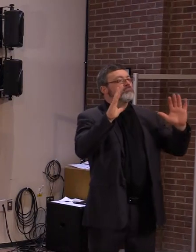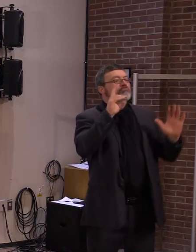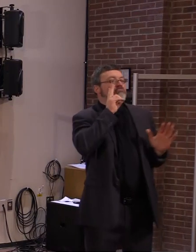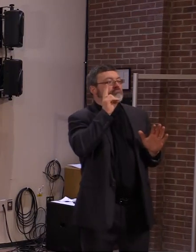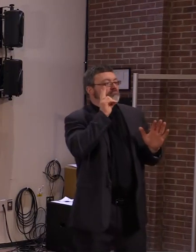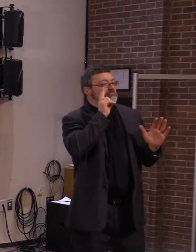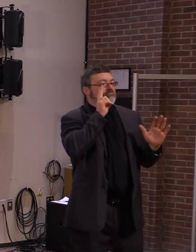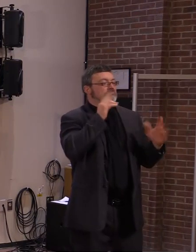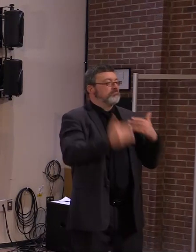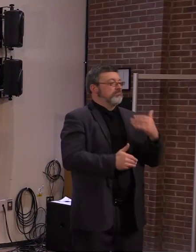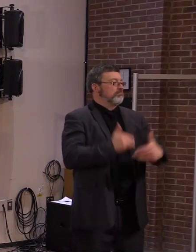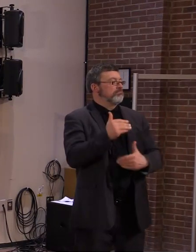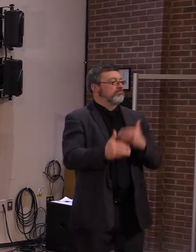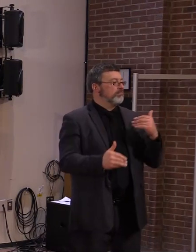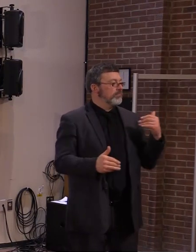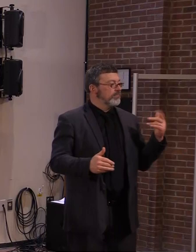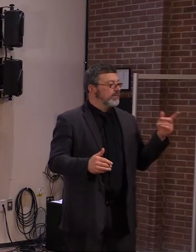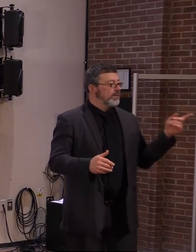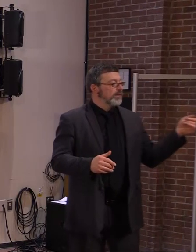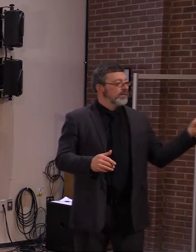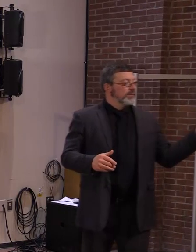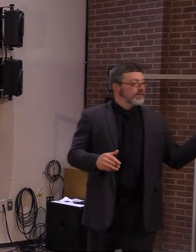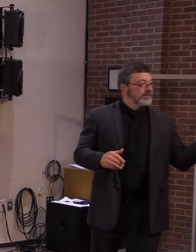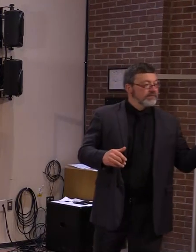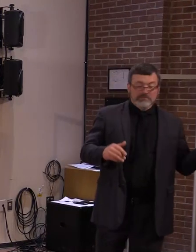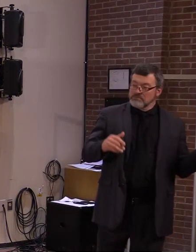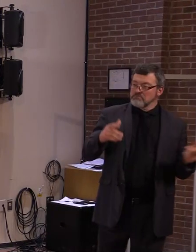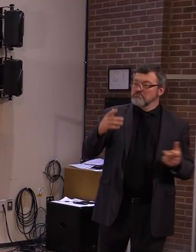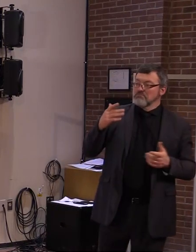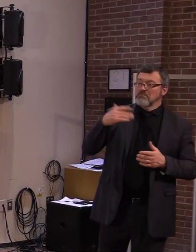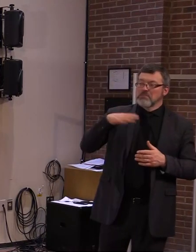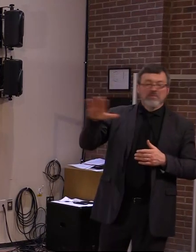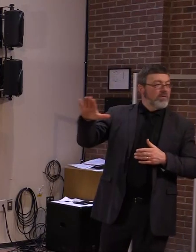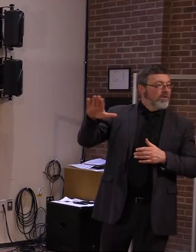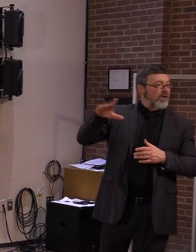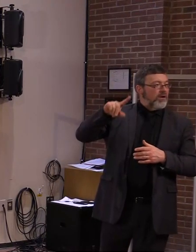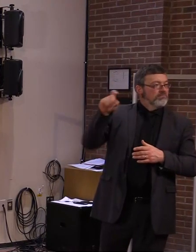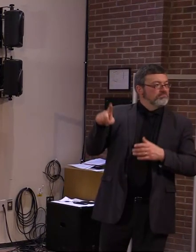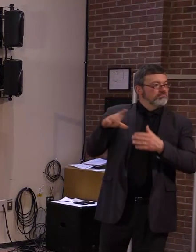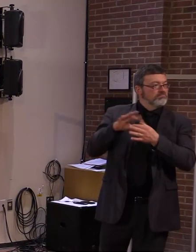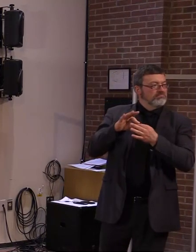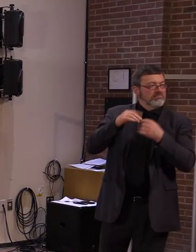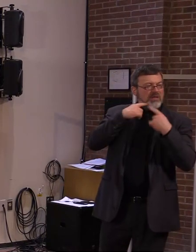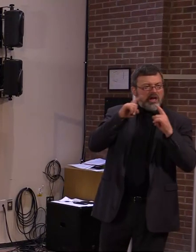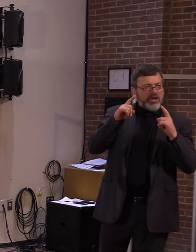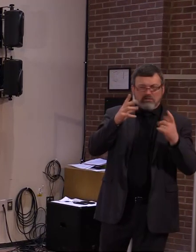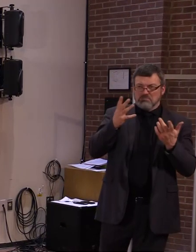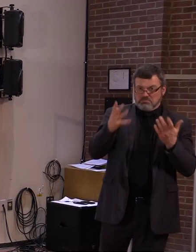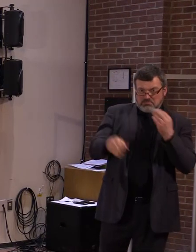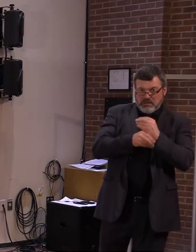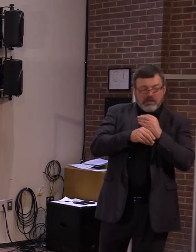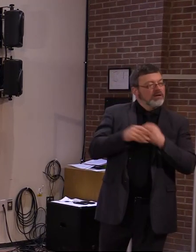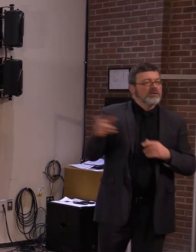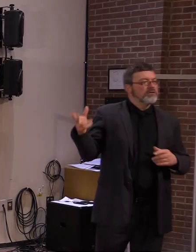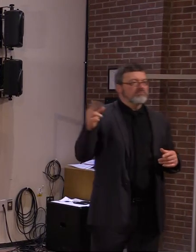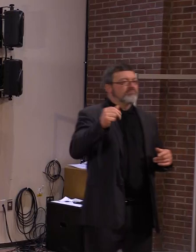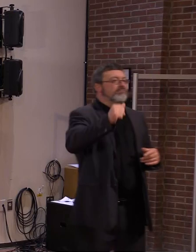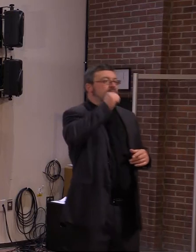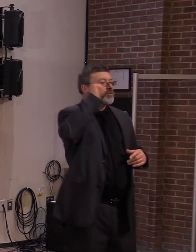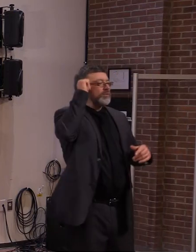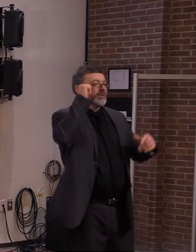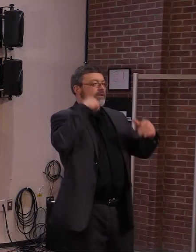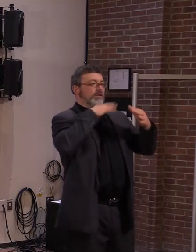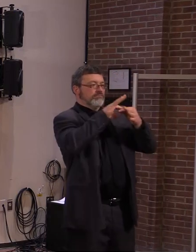you'll be leaving? Not really. I think we said it all yesterday, both the governor's